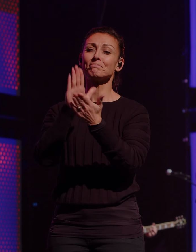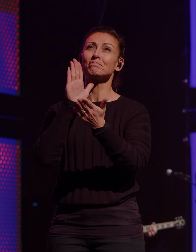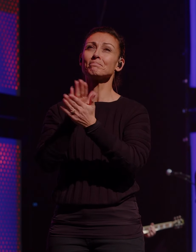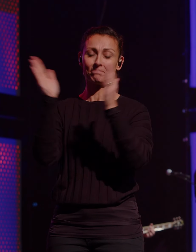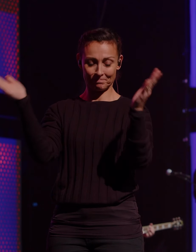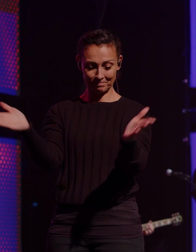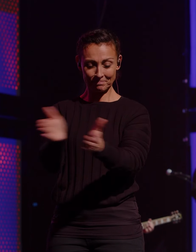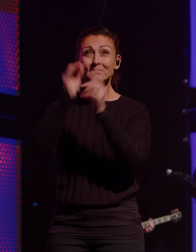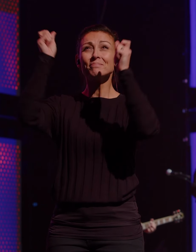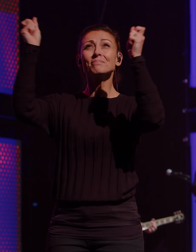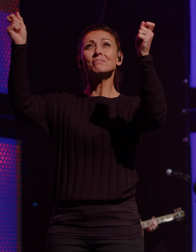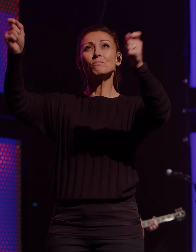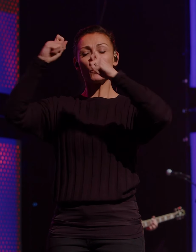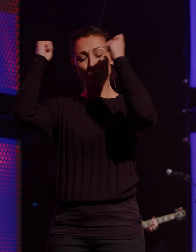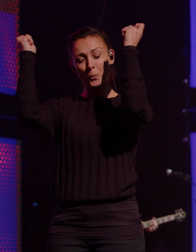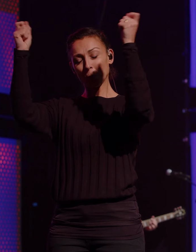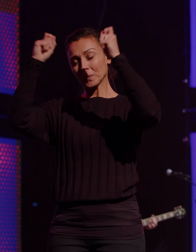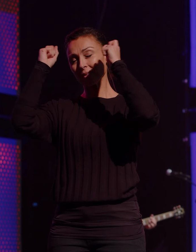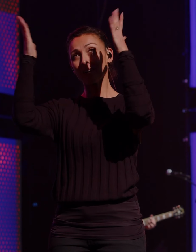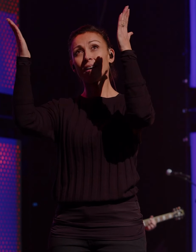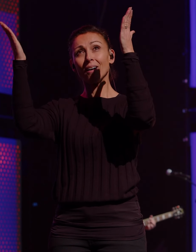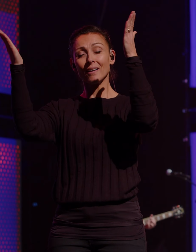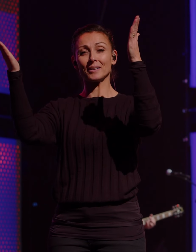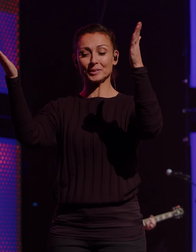Oh, I raise a